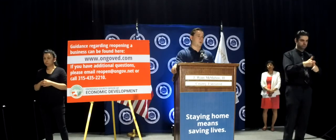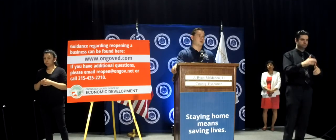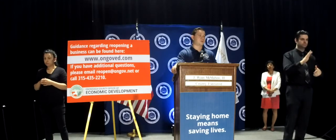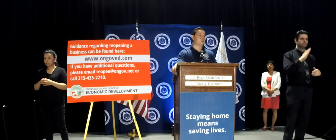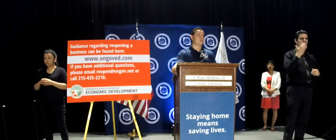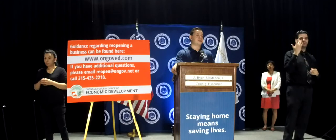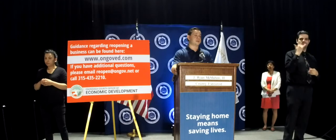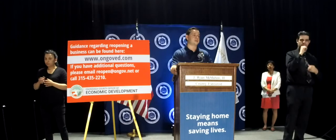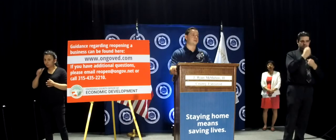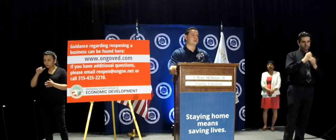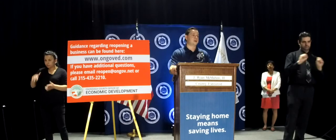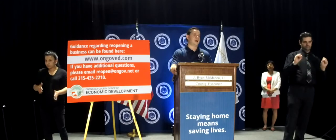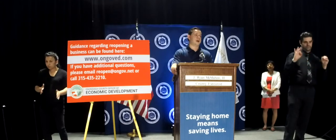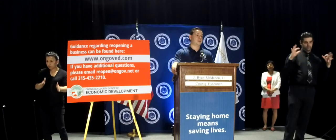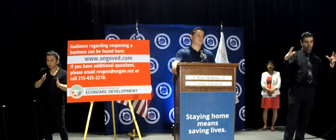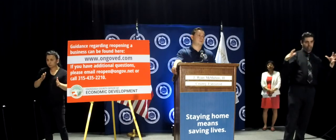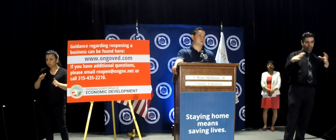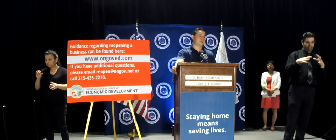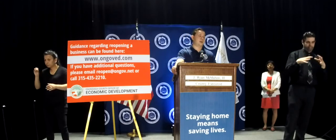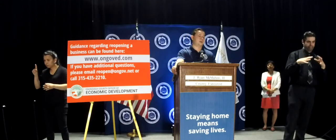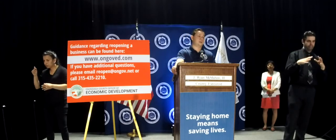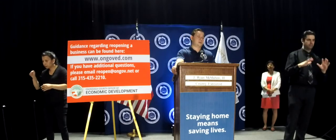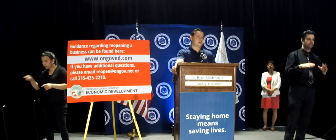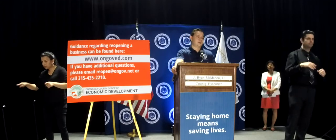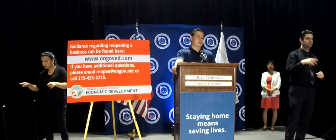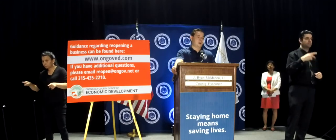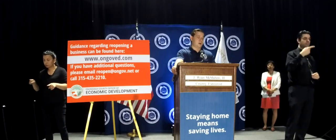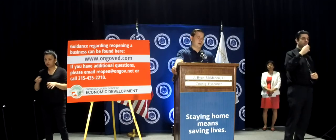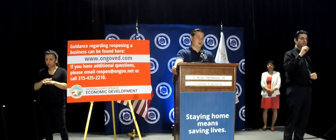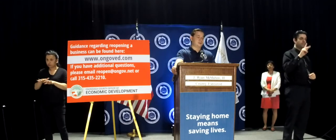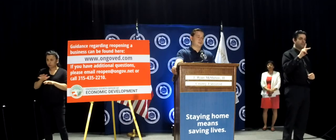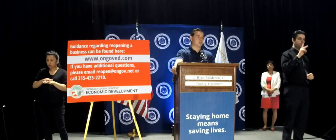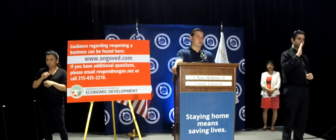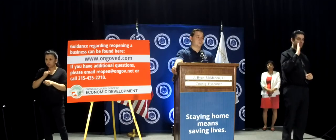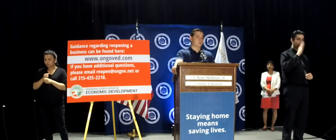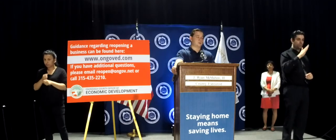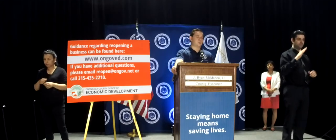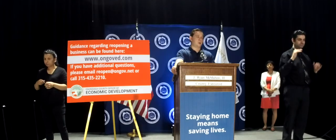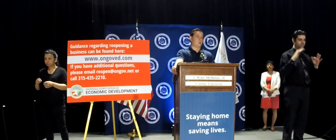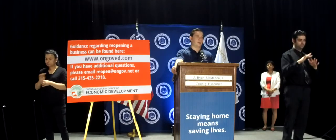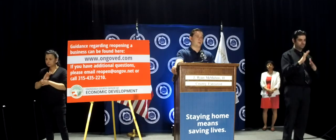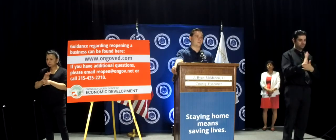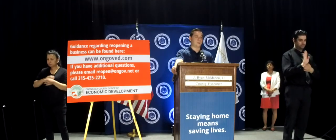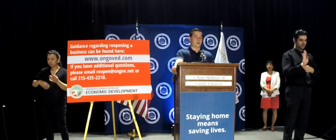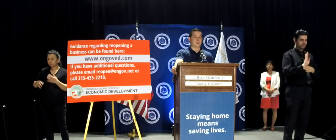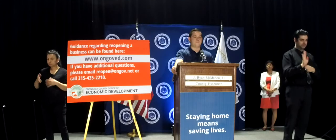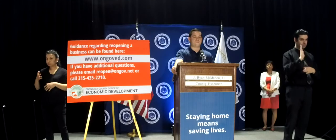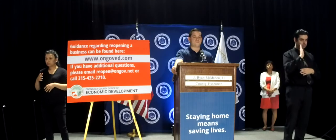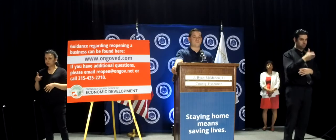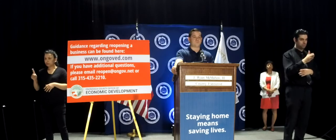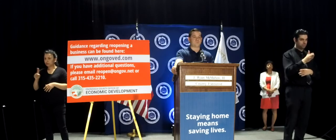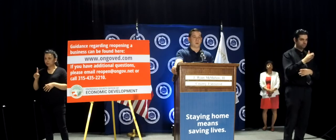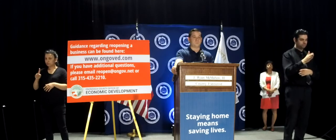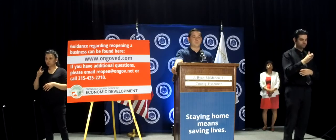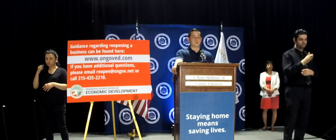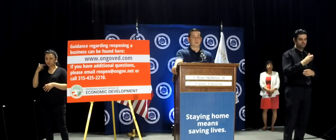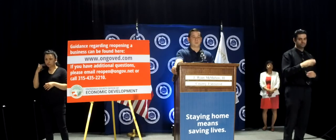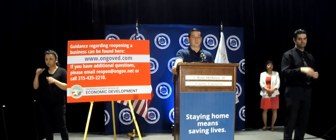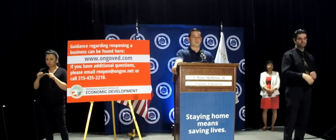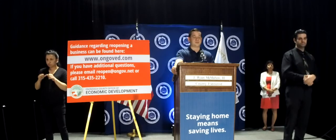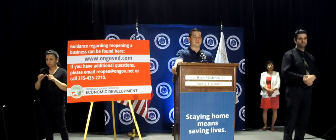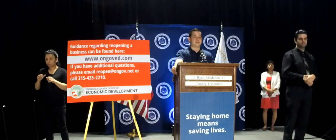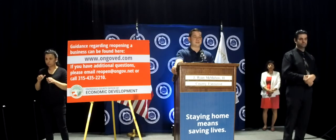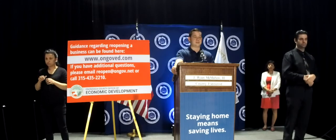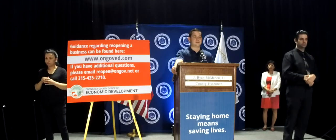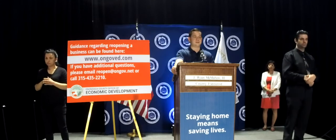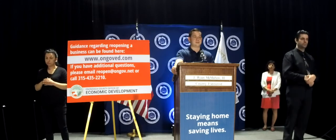expect our parks to be busy this weekend. And as they should be. It's going to be great weather. But